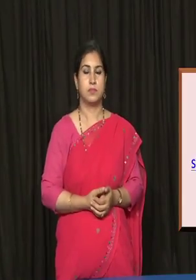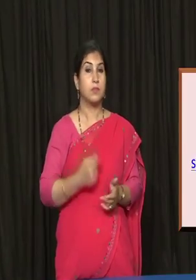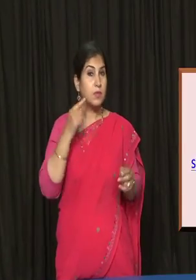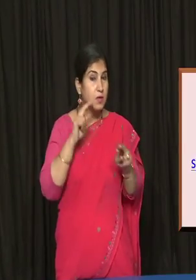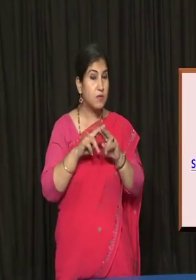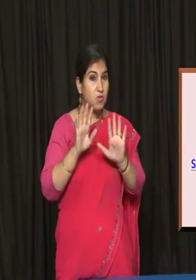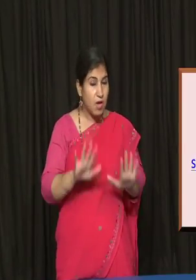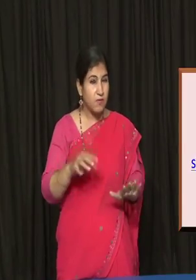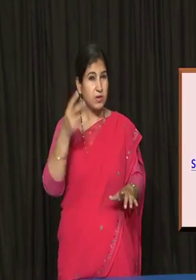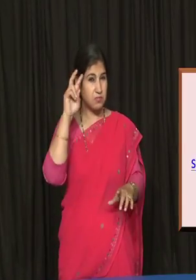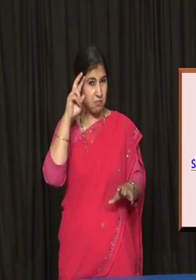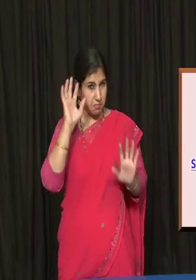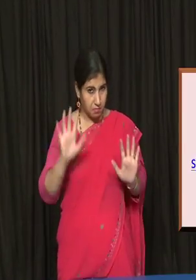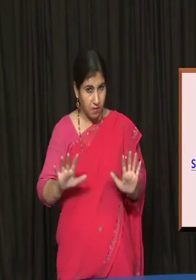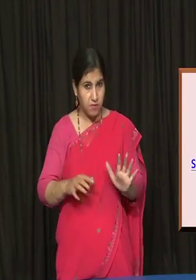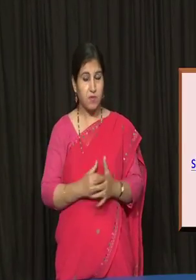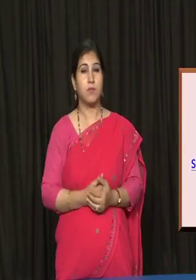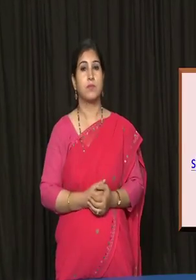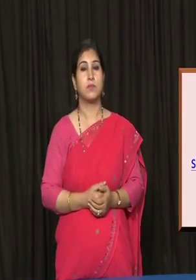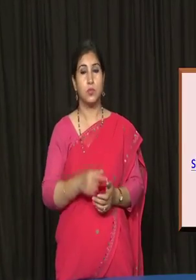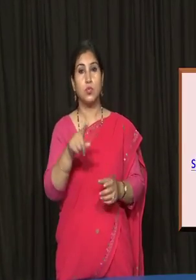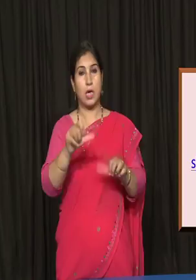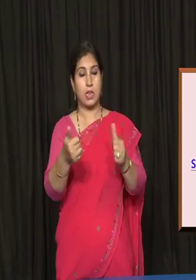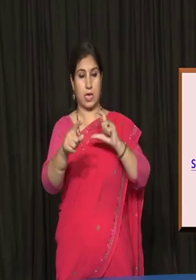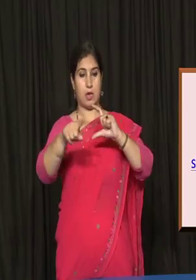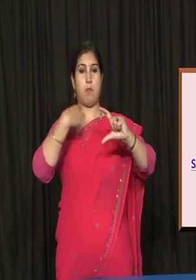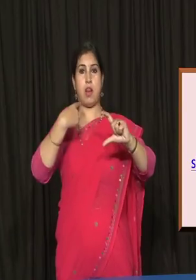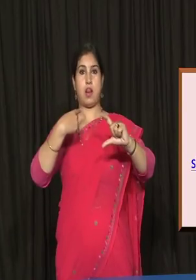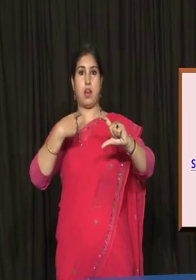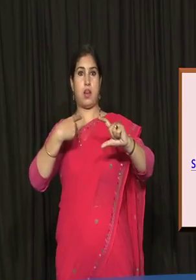If you have any query, you can email us at